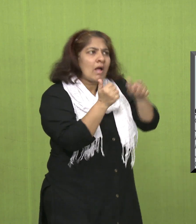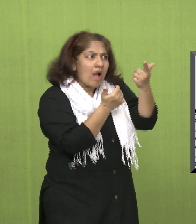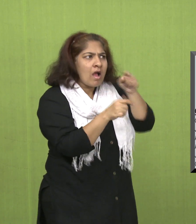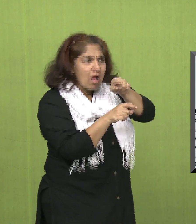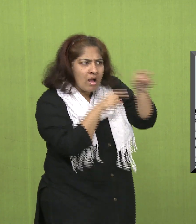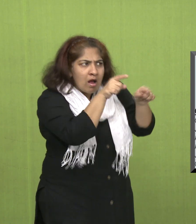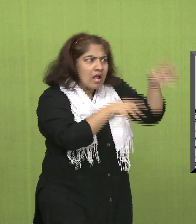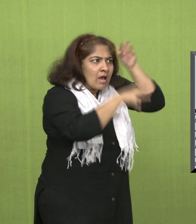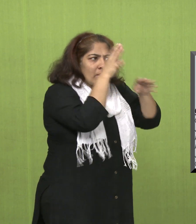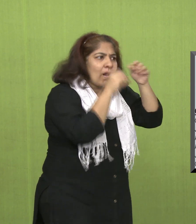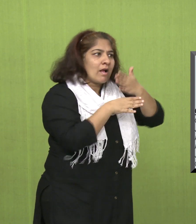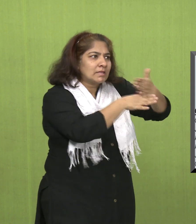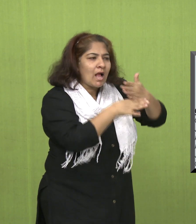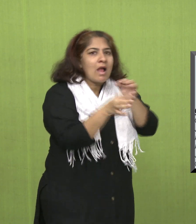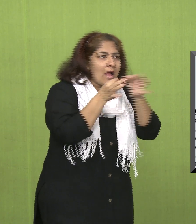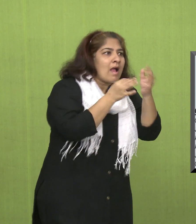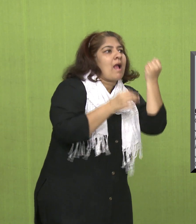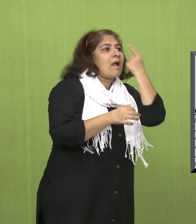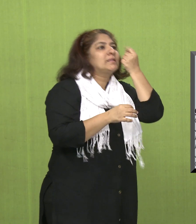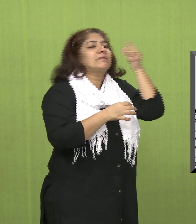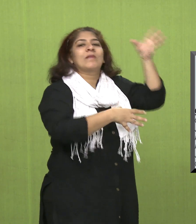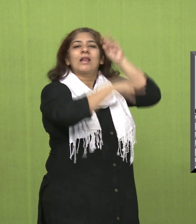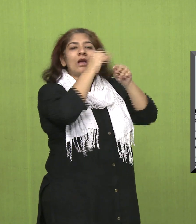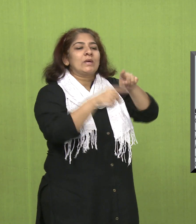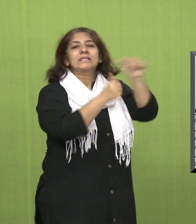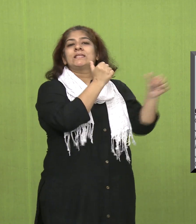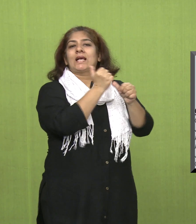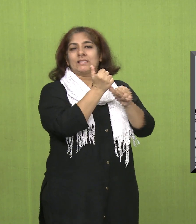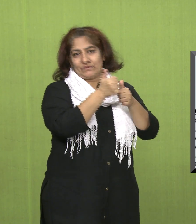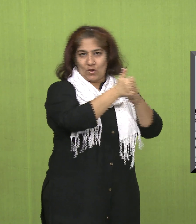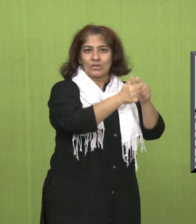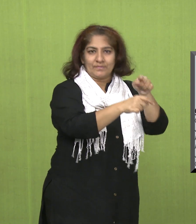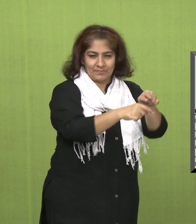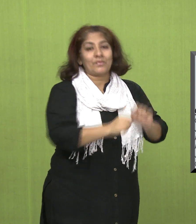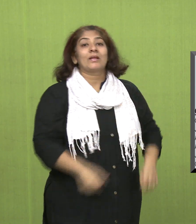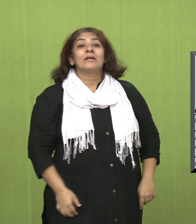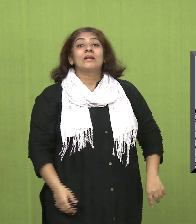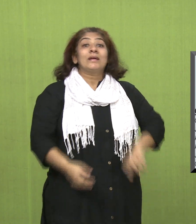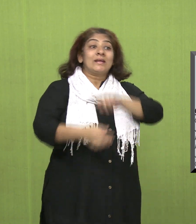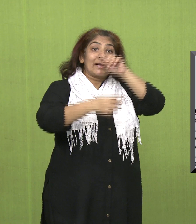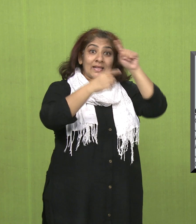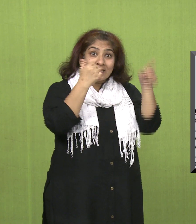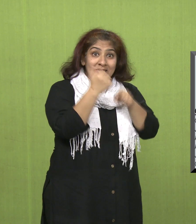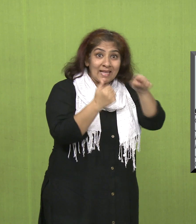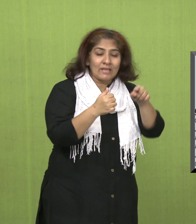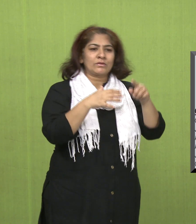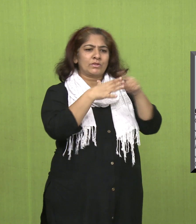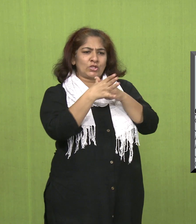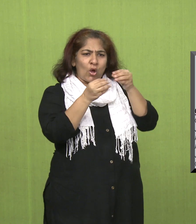training is given to people to understand the processes and concepts